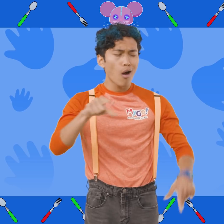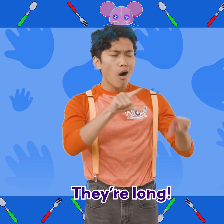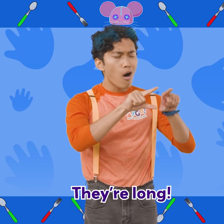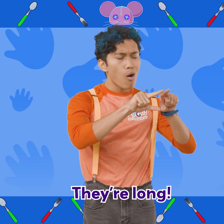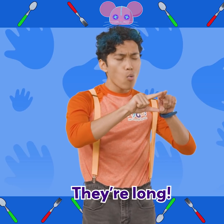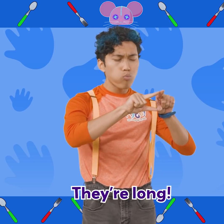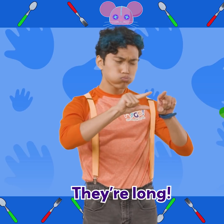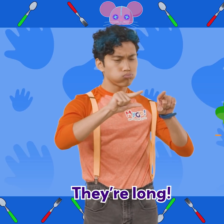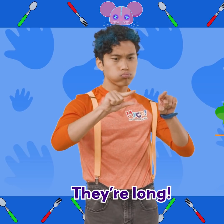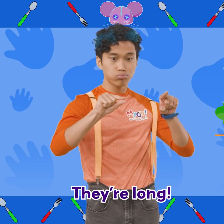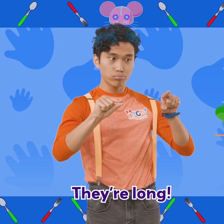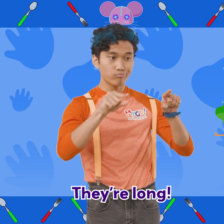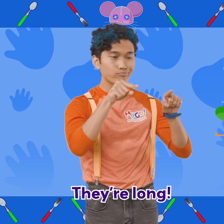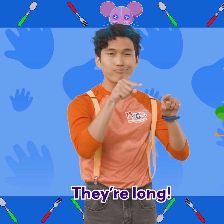They're long.